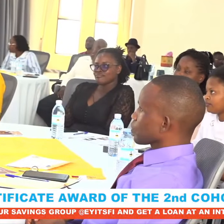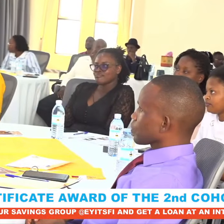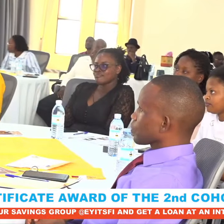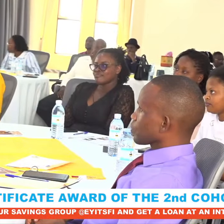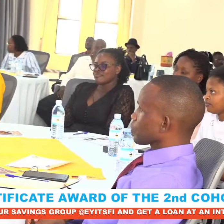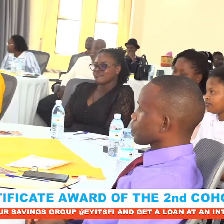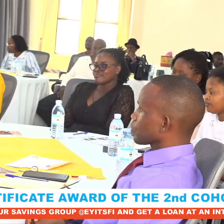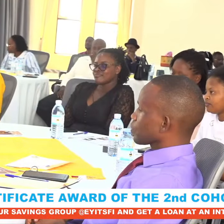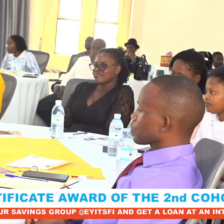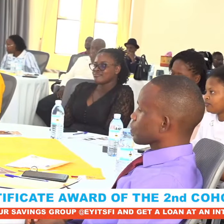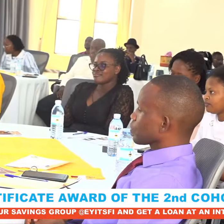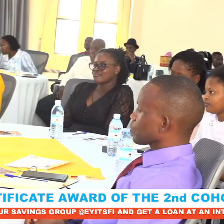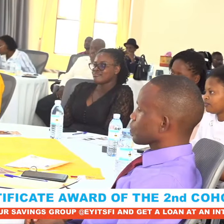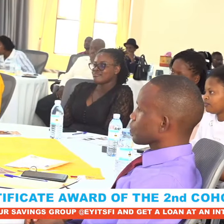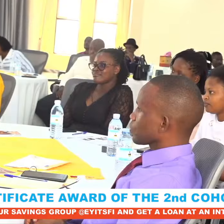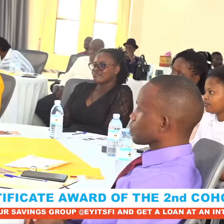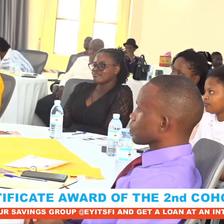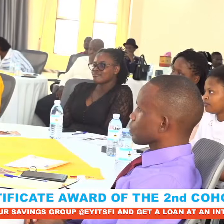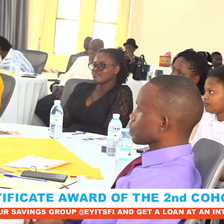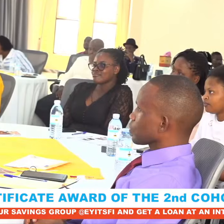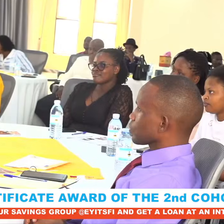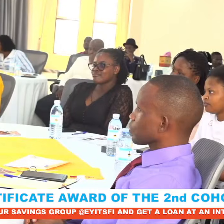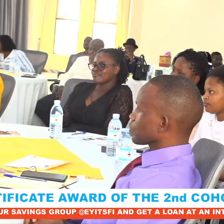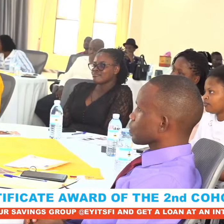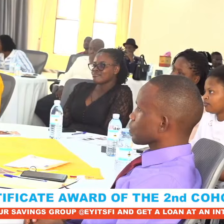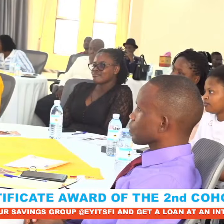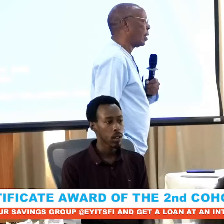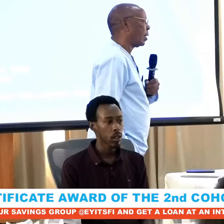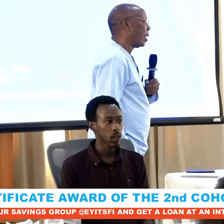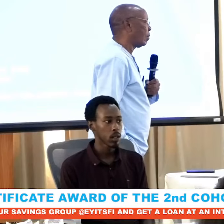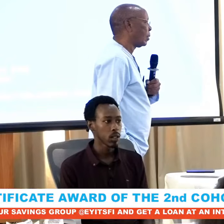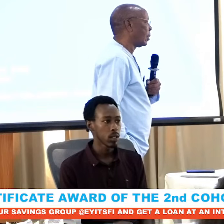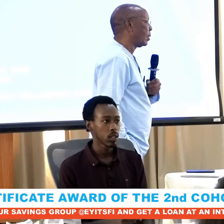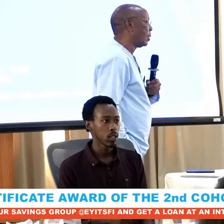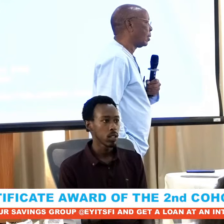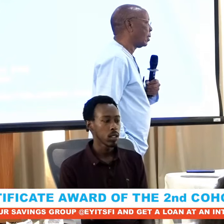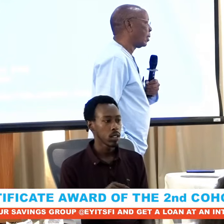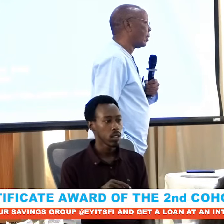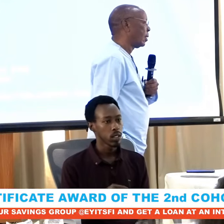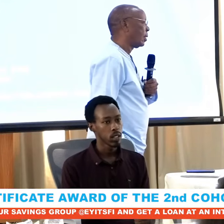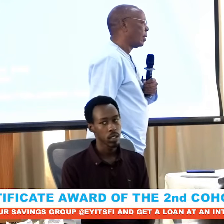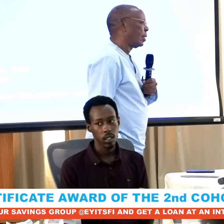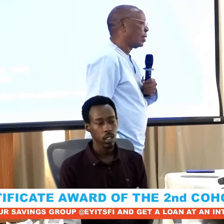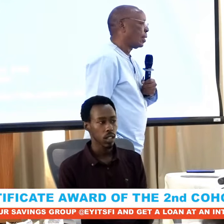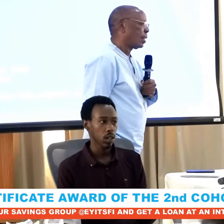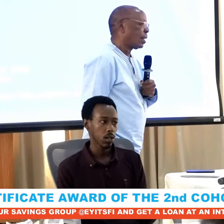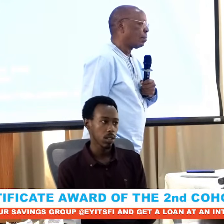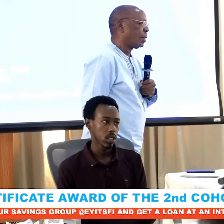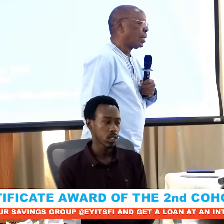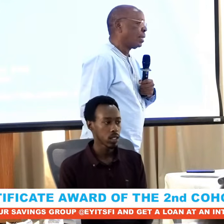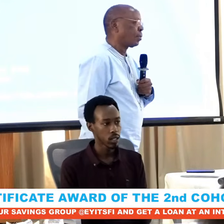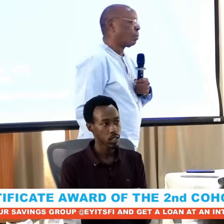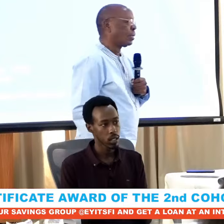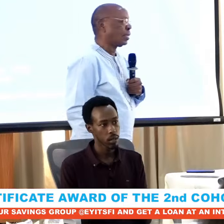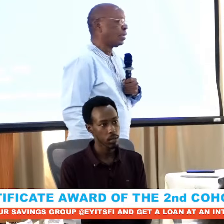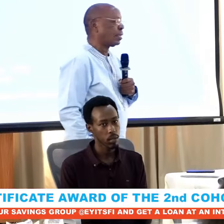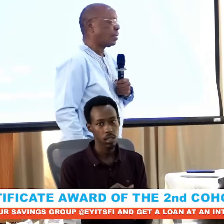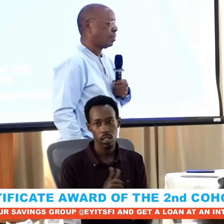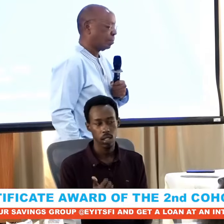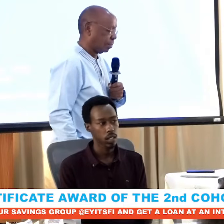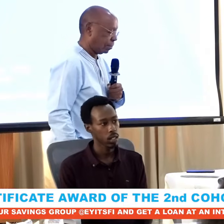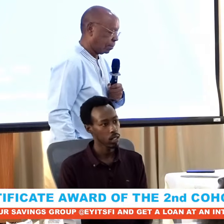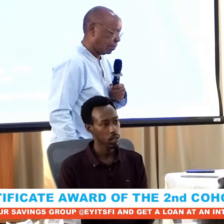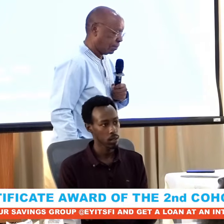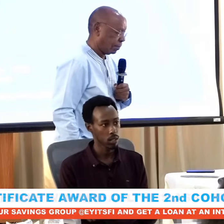Sign language is one of those languages like any other language I'm beginning to appreciate.